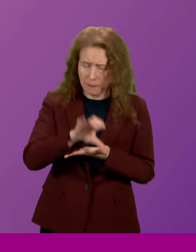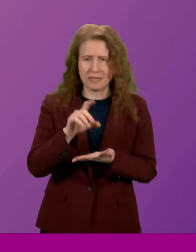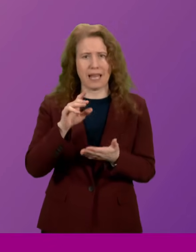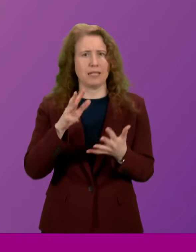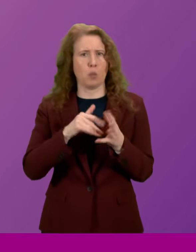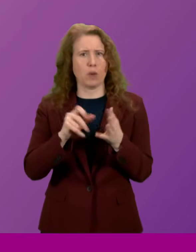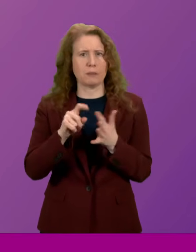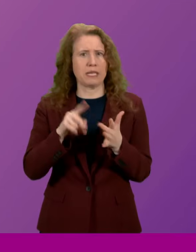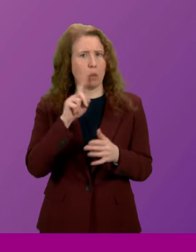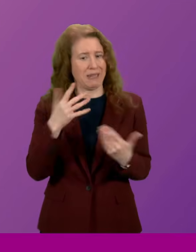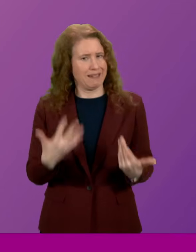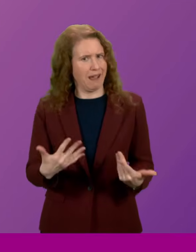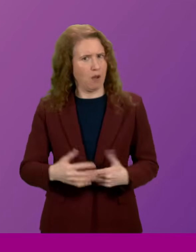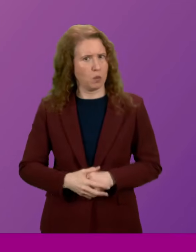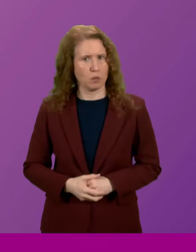First Minister.